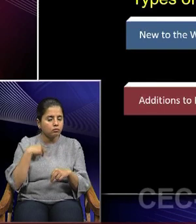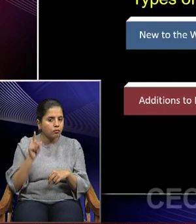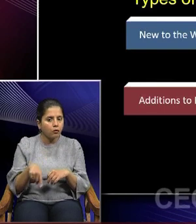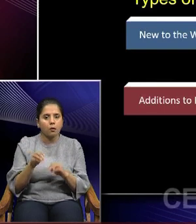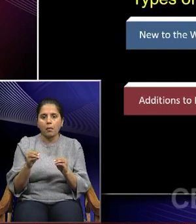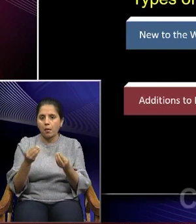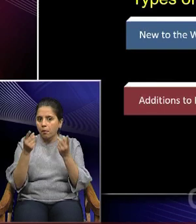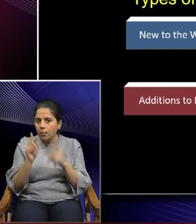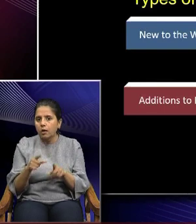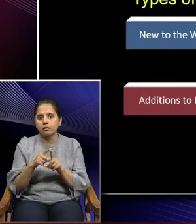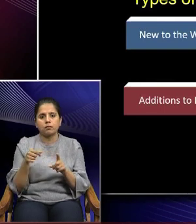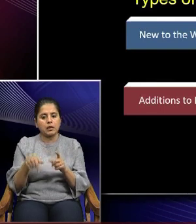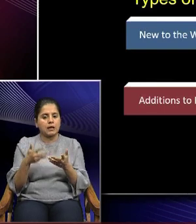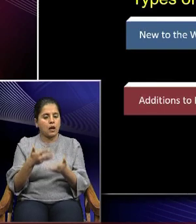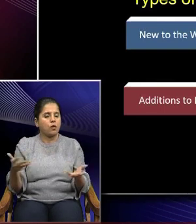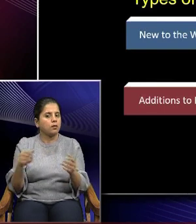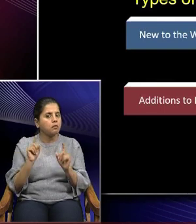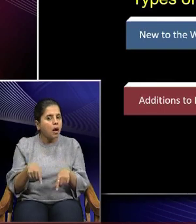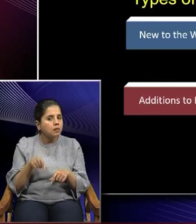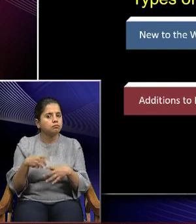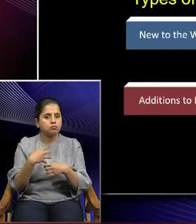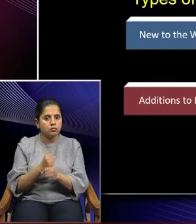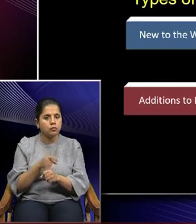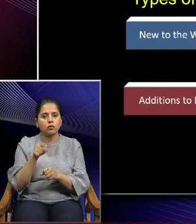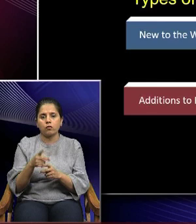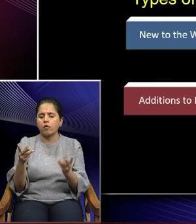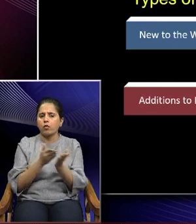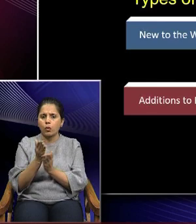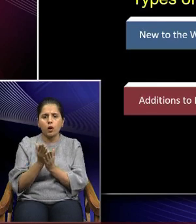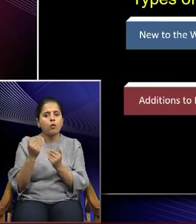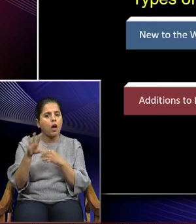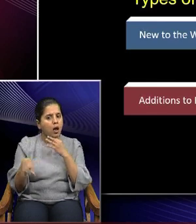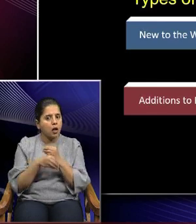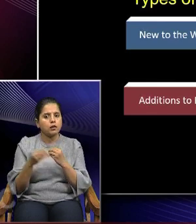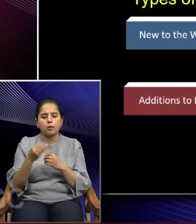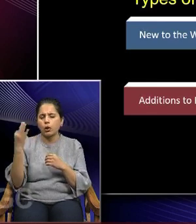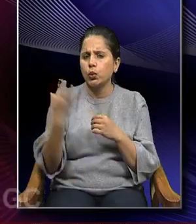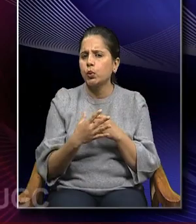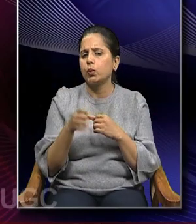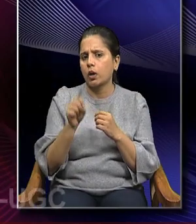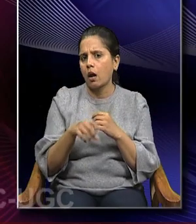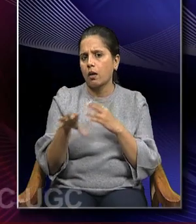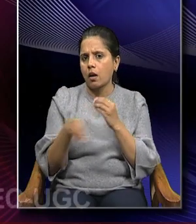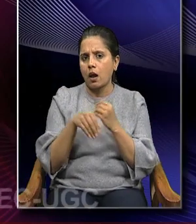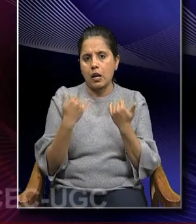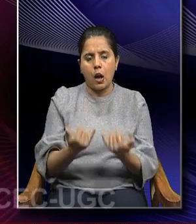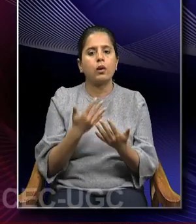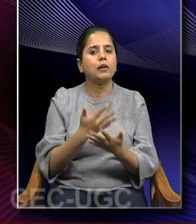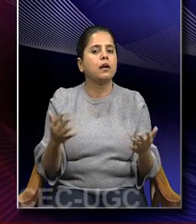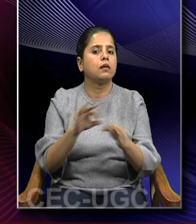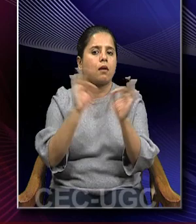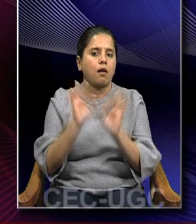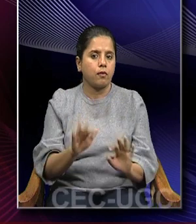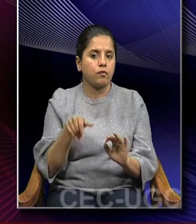improvement into the existing product. There can also be a way of adding some newness into the existing product.